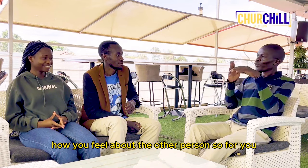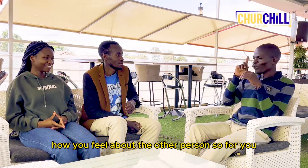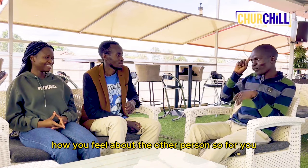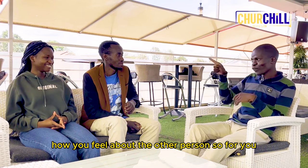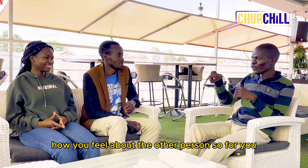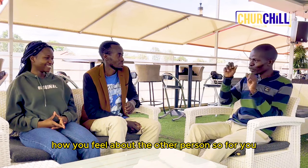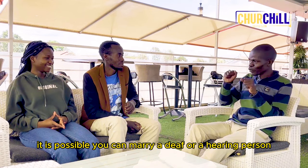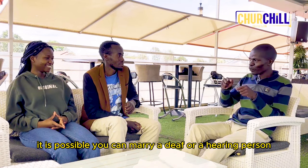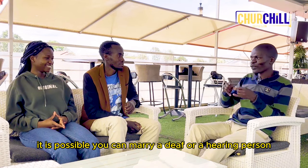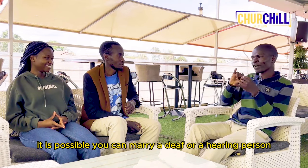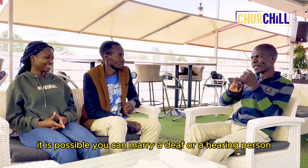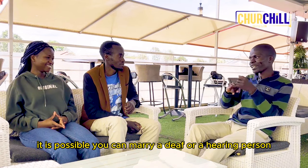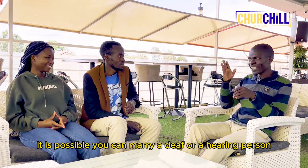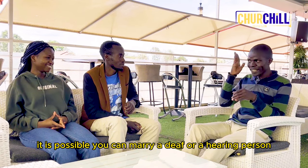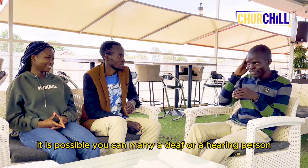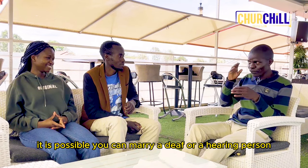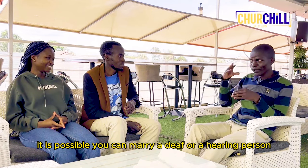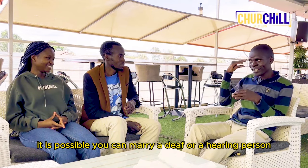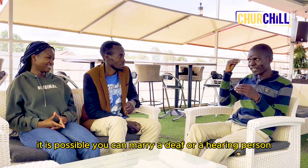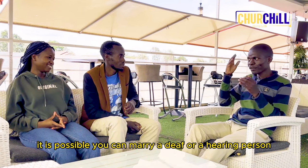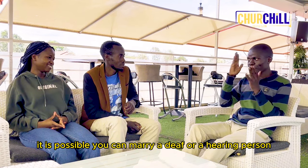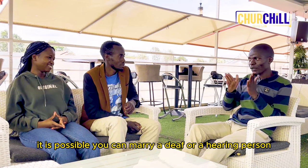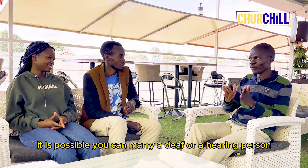So, for you, it is possible you can marry a deaf or a hearing person.